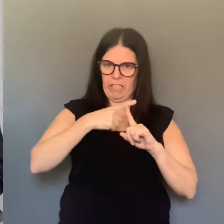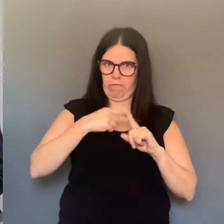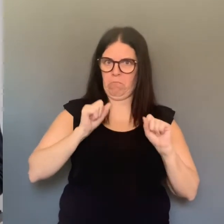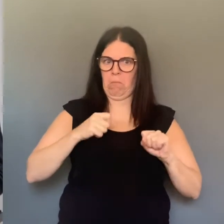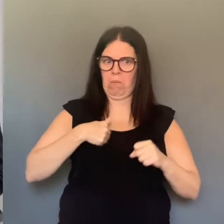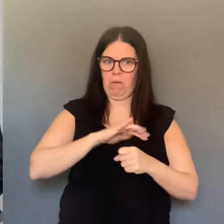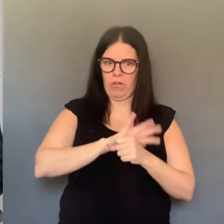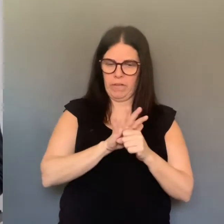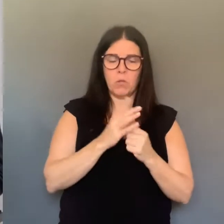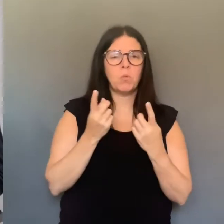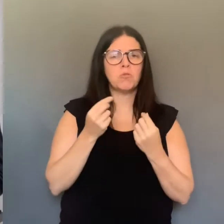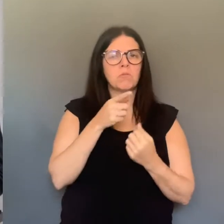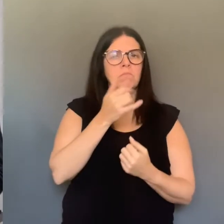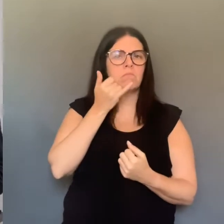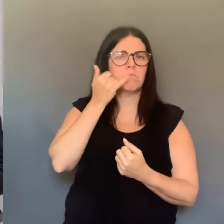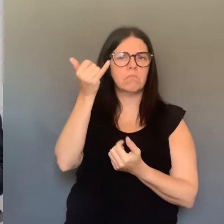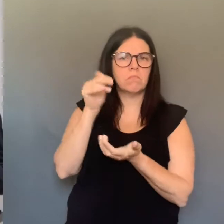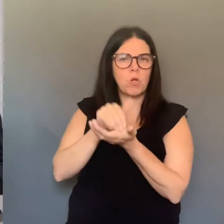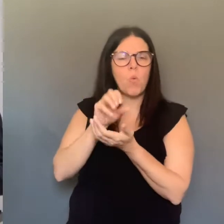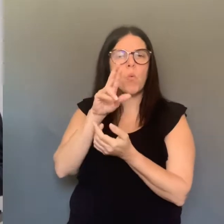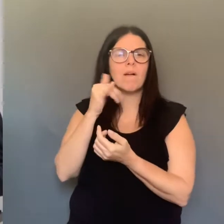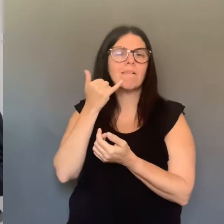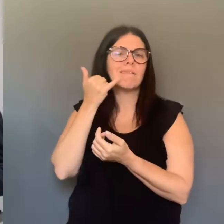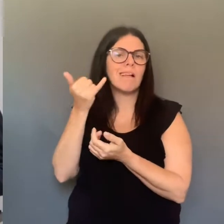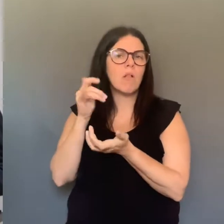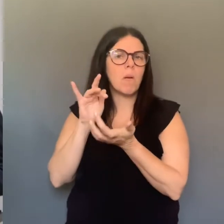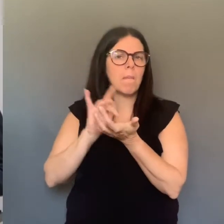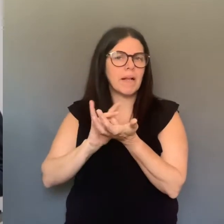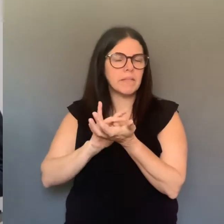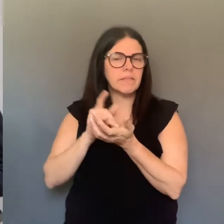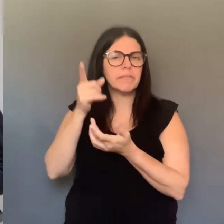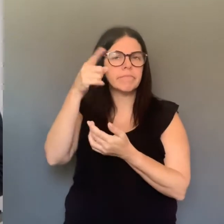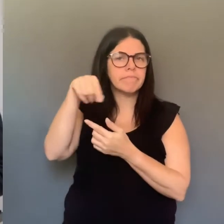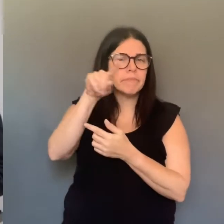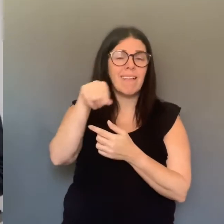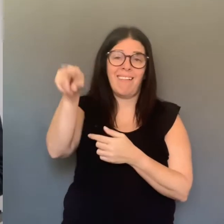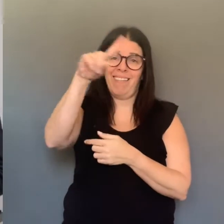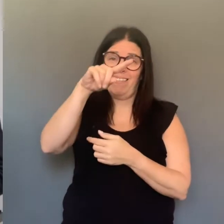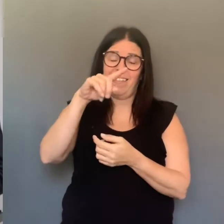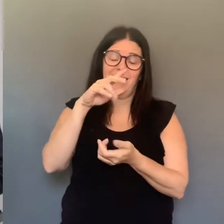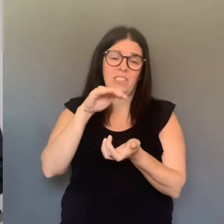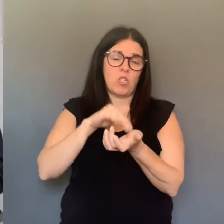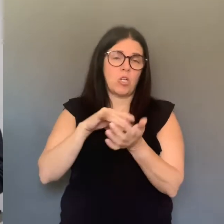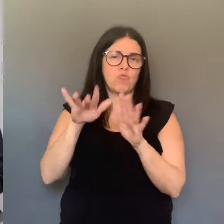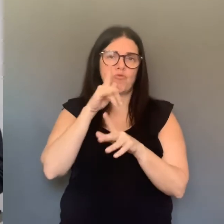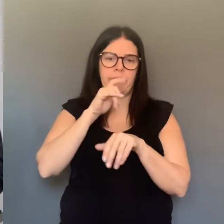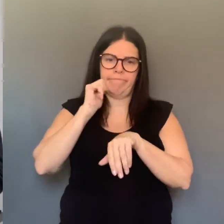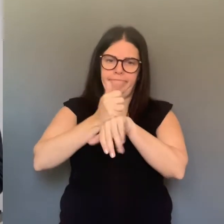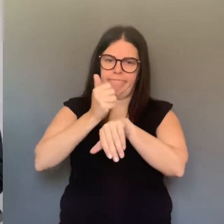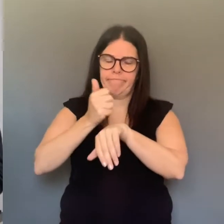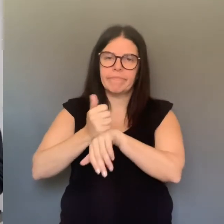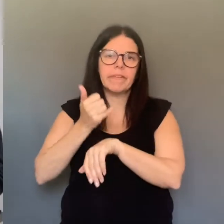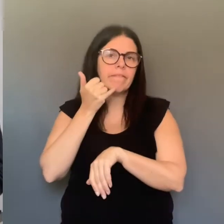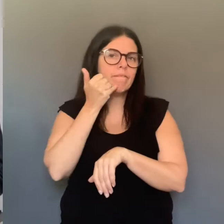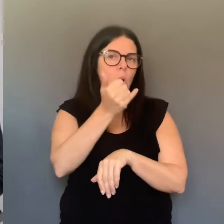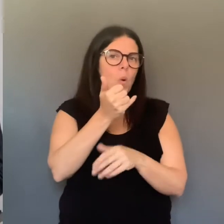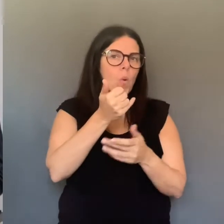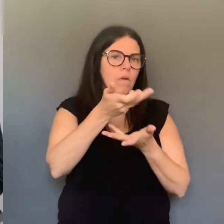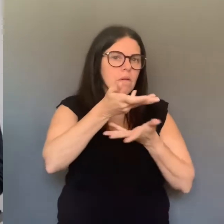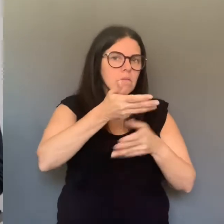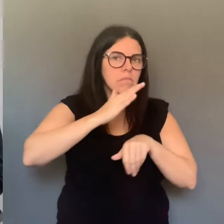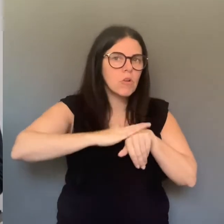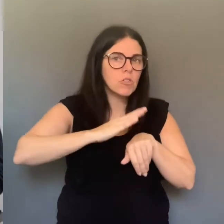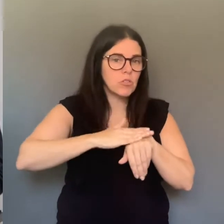arrange telemedicine consult for most of their patients. Your doctor can make a determination if you need testing or if your